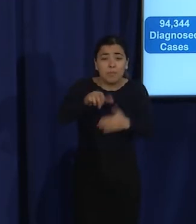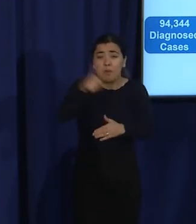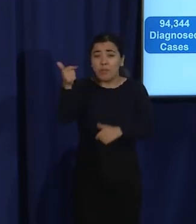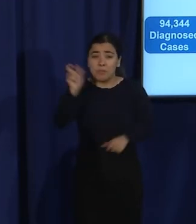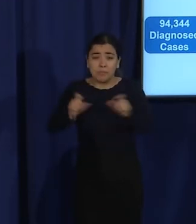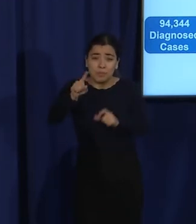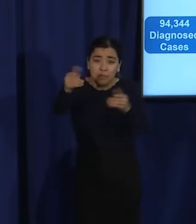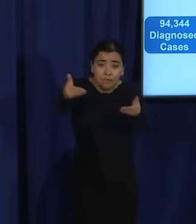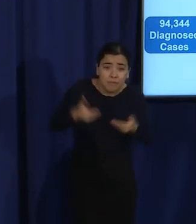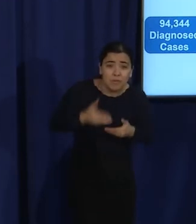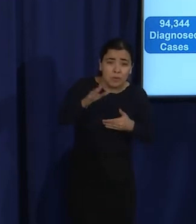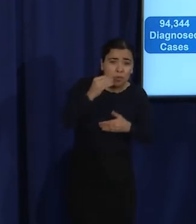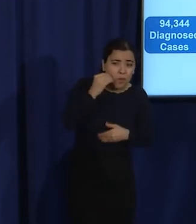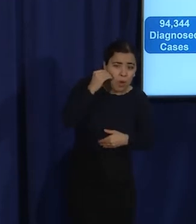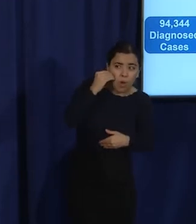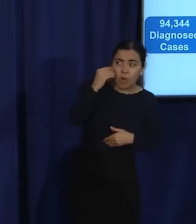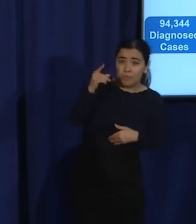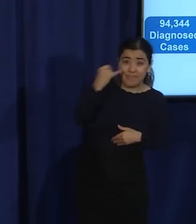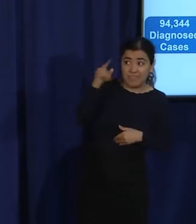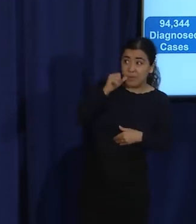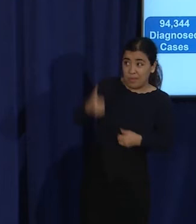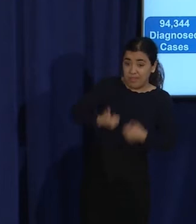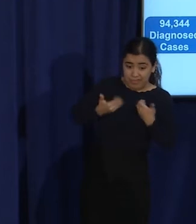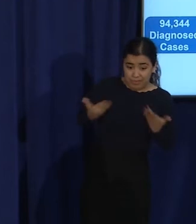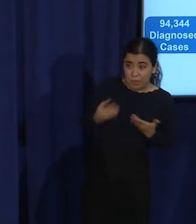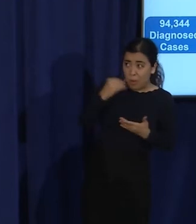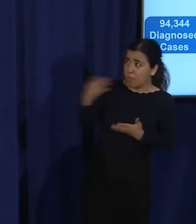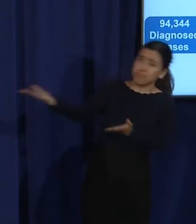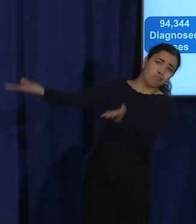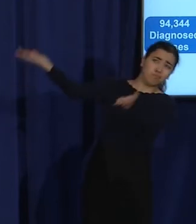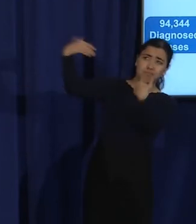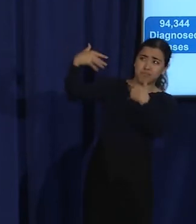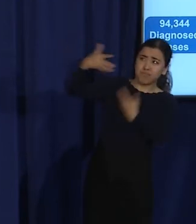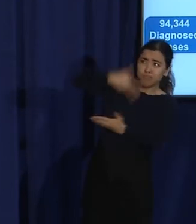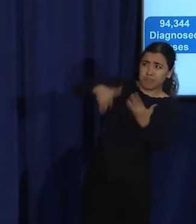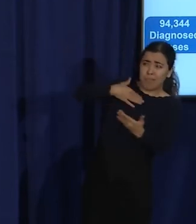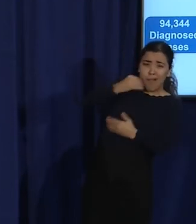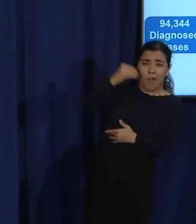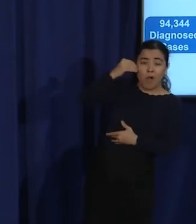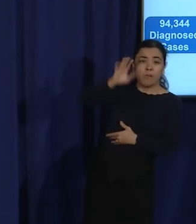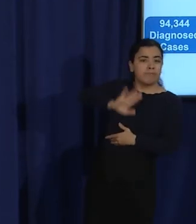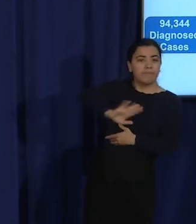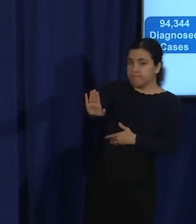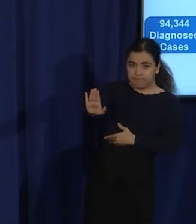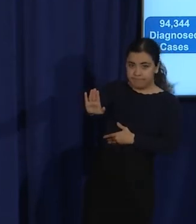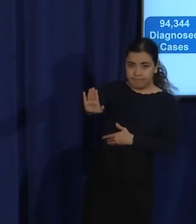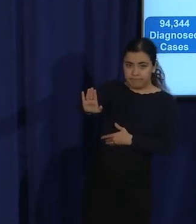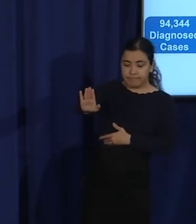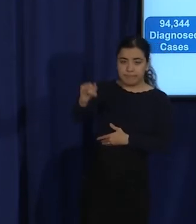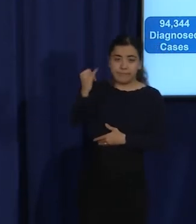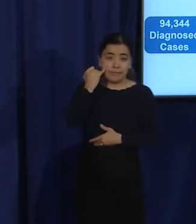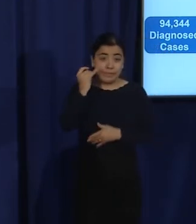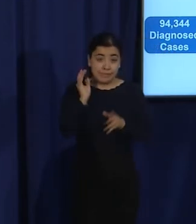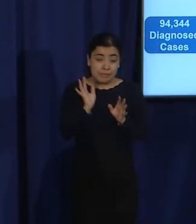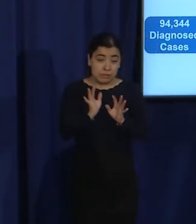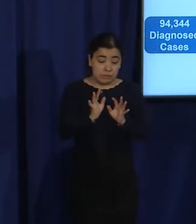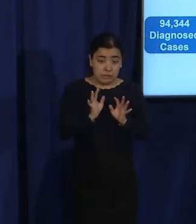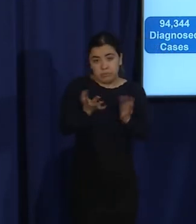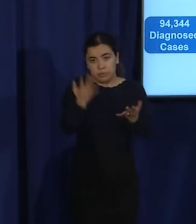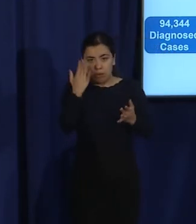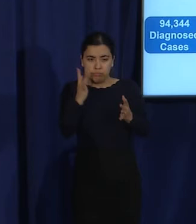into your home that does not live there, unless it is for an essential purpose, like home health